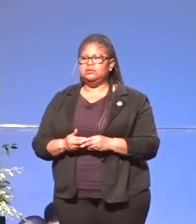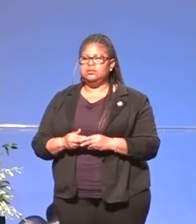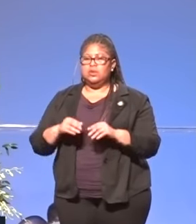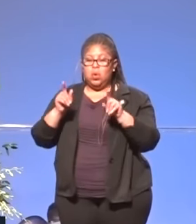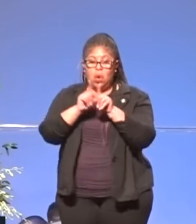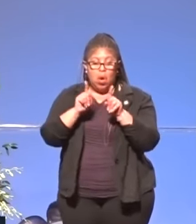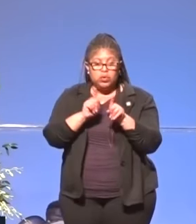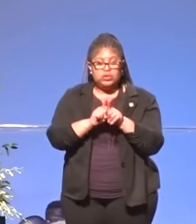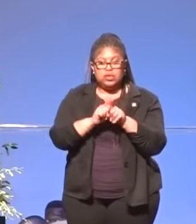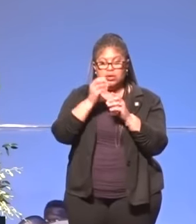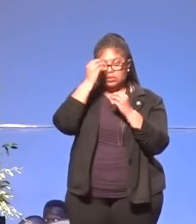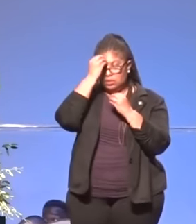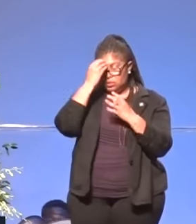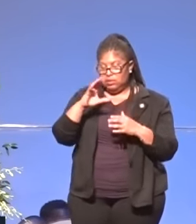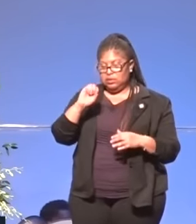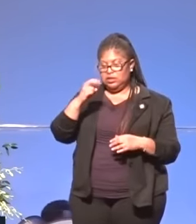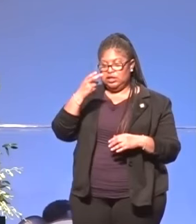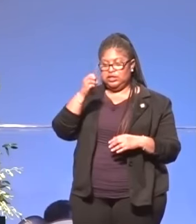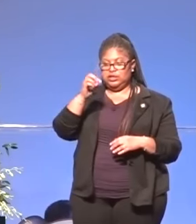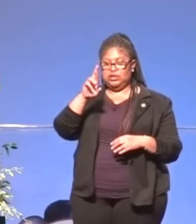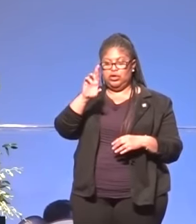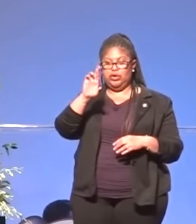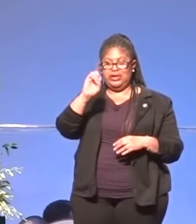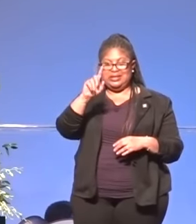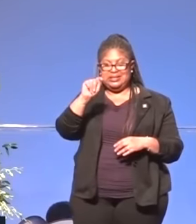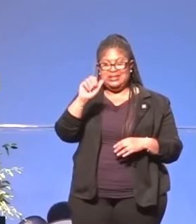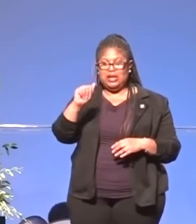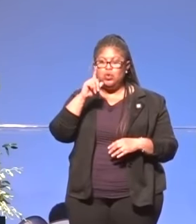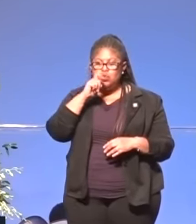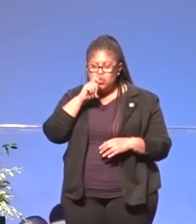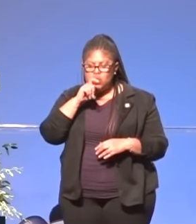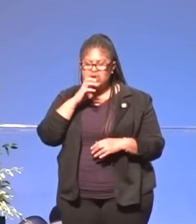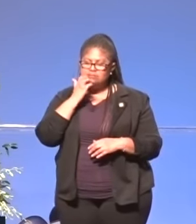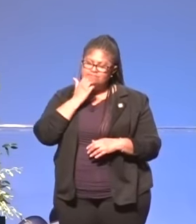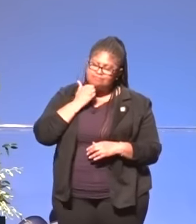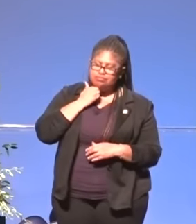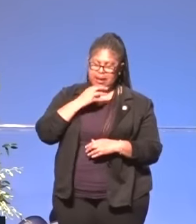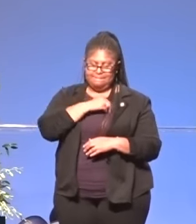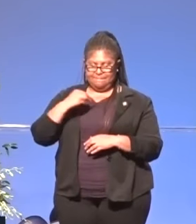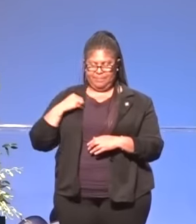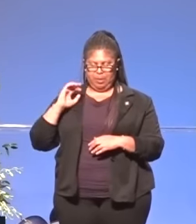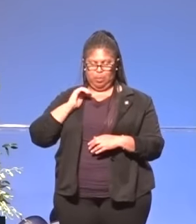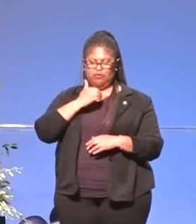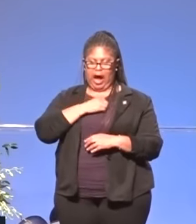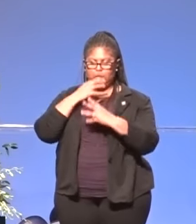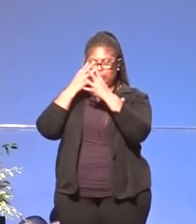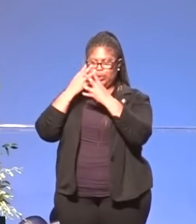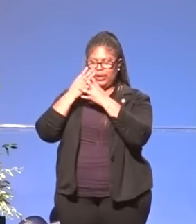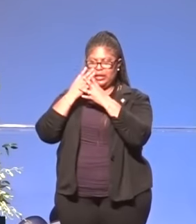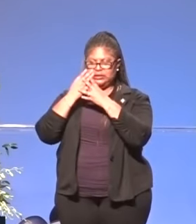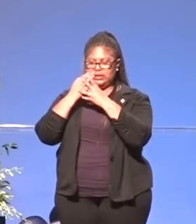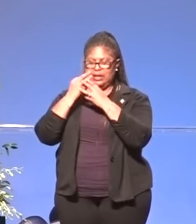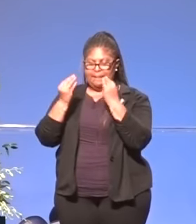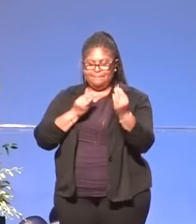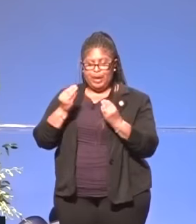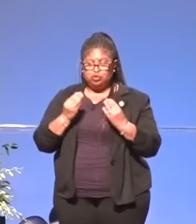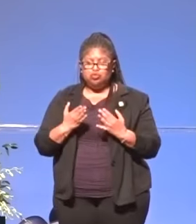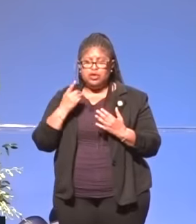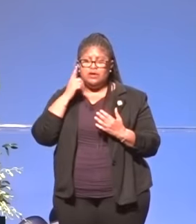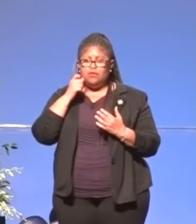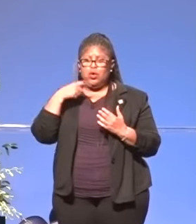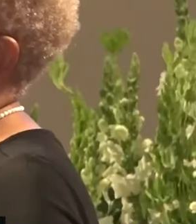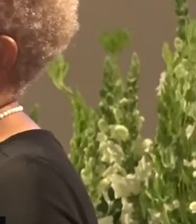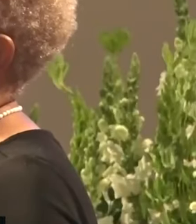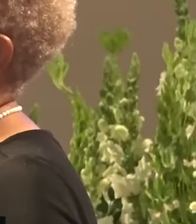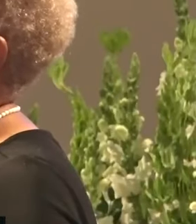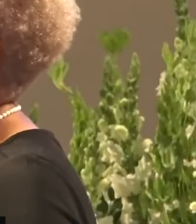I also acknowledge Sharita who is a valued member of our redeemed prison ministry. For those of you that don't know, we had letters